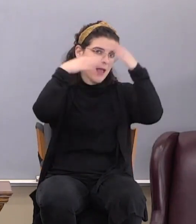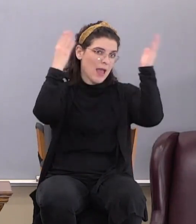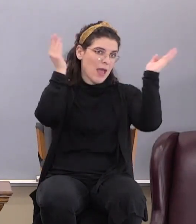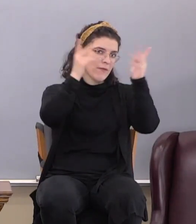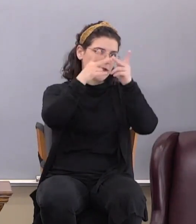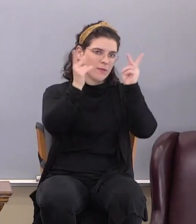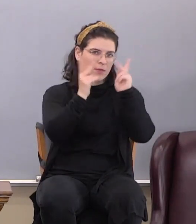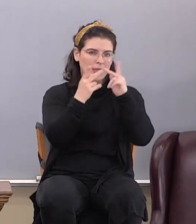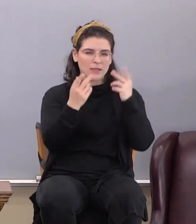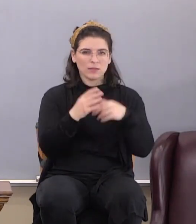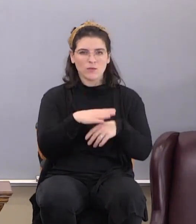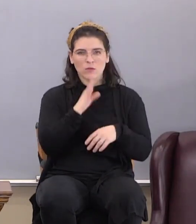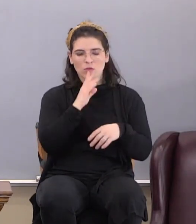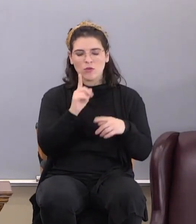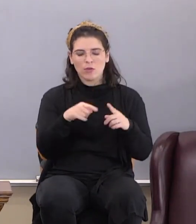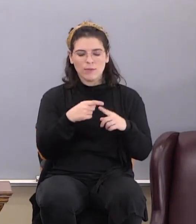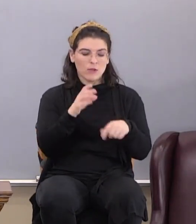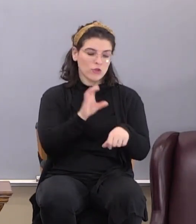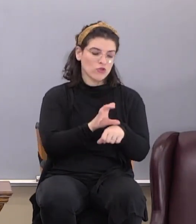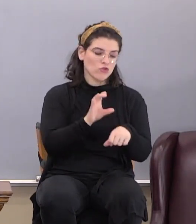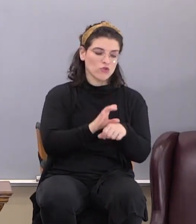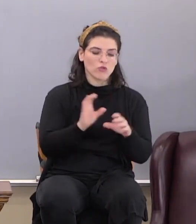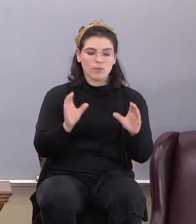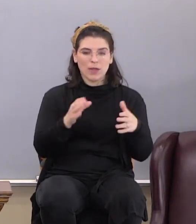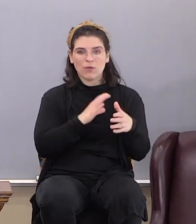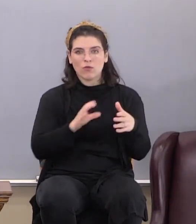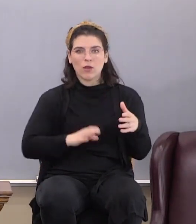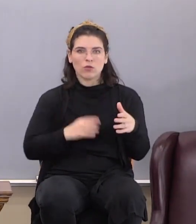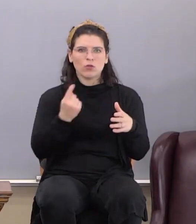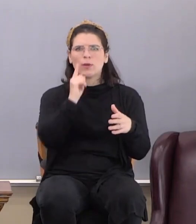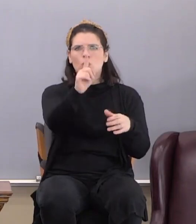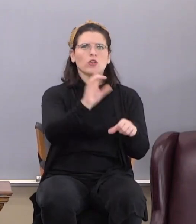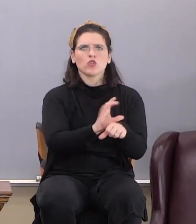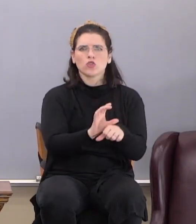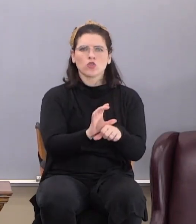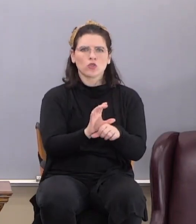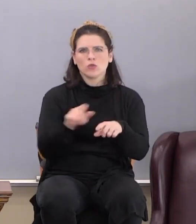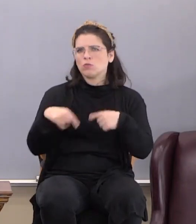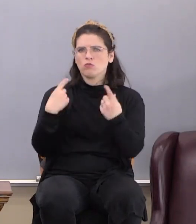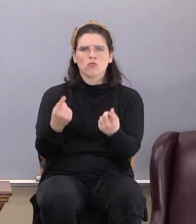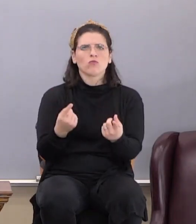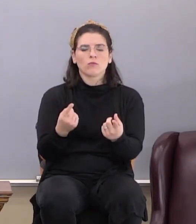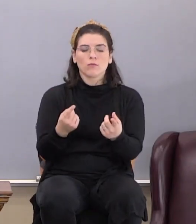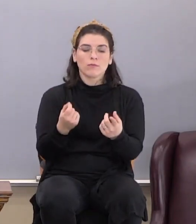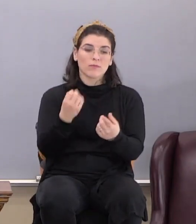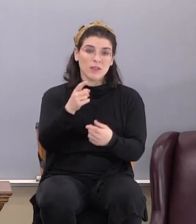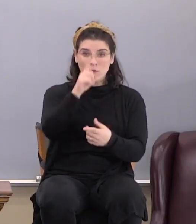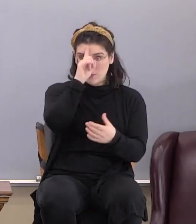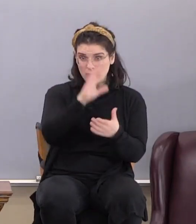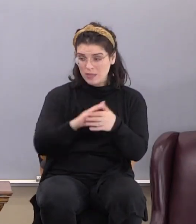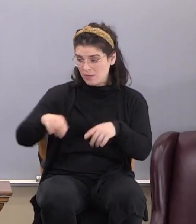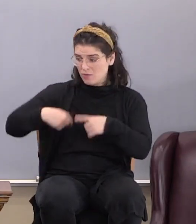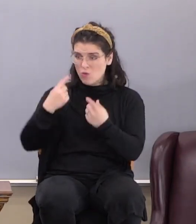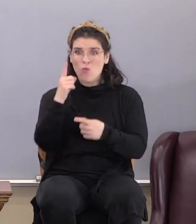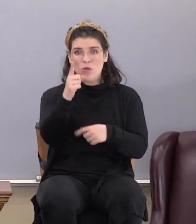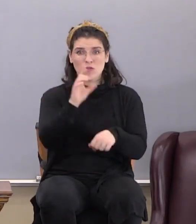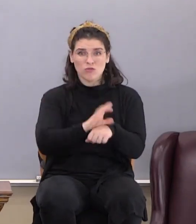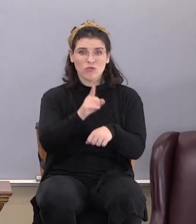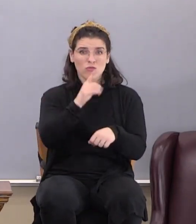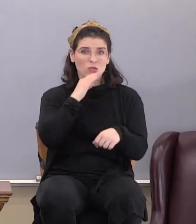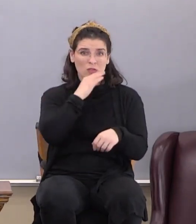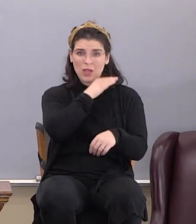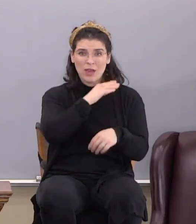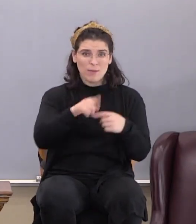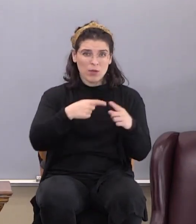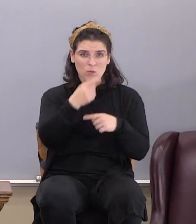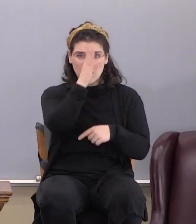places. We talk about this church, the body. There's only ever been one church. If you believe there's only ever been one church, you're lying about what